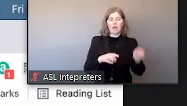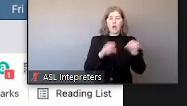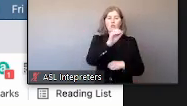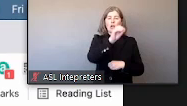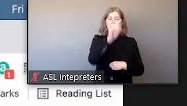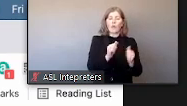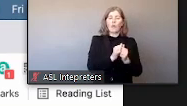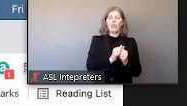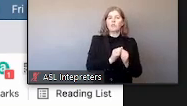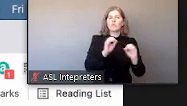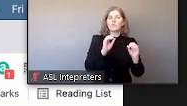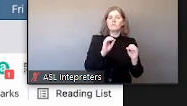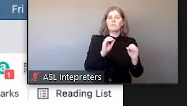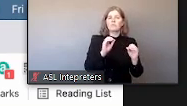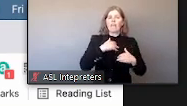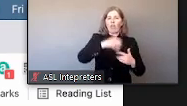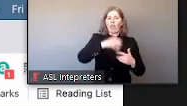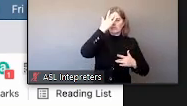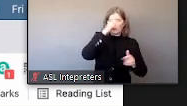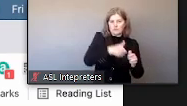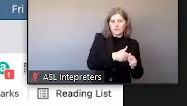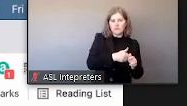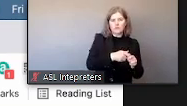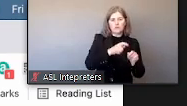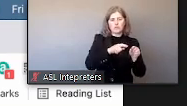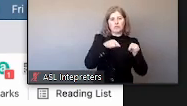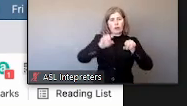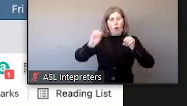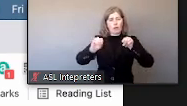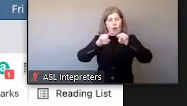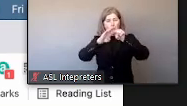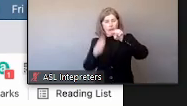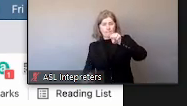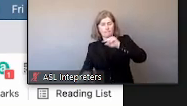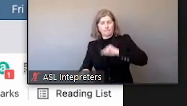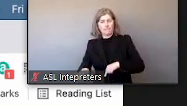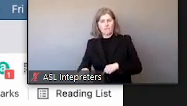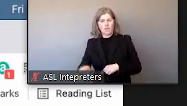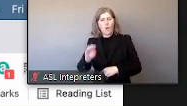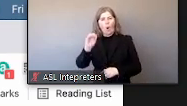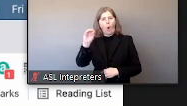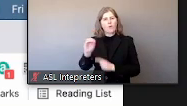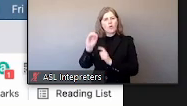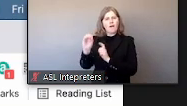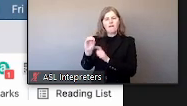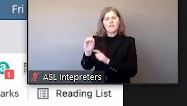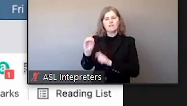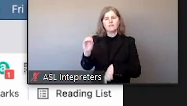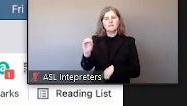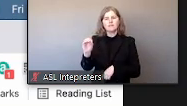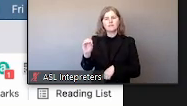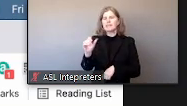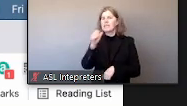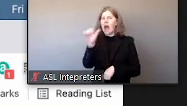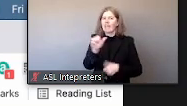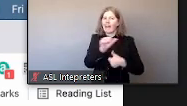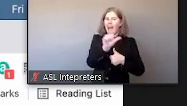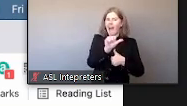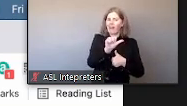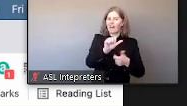conditions. And you can see that it dropped dramatically during Omicron. So Omicron was not like Alpha and